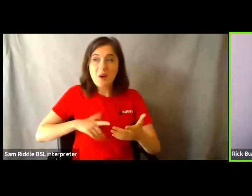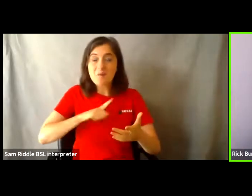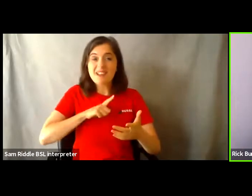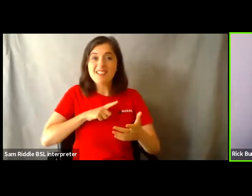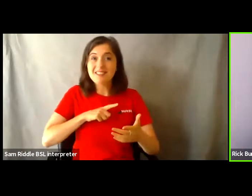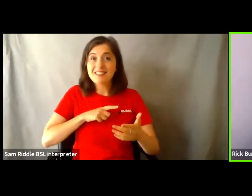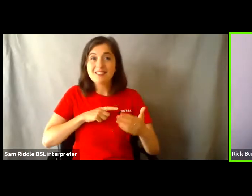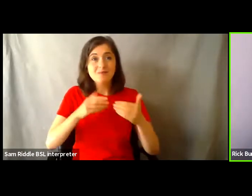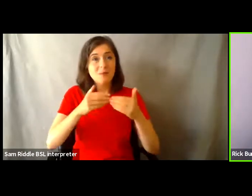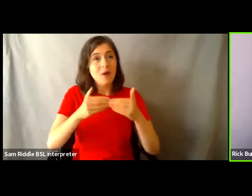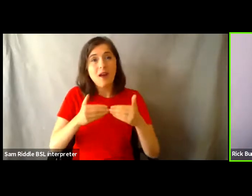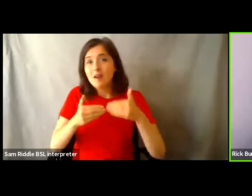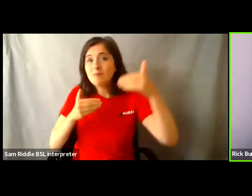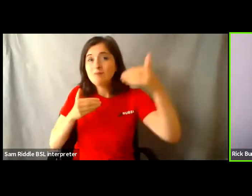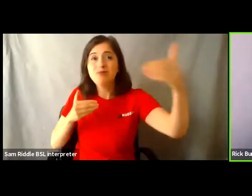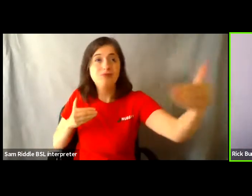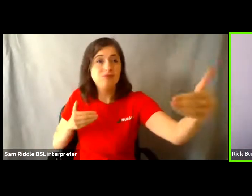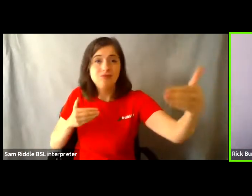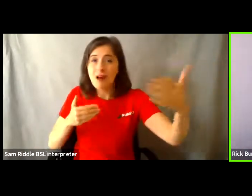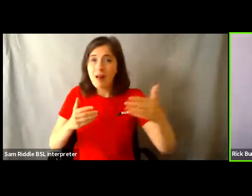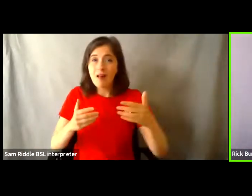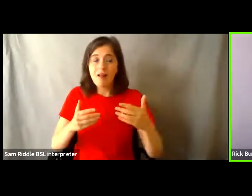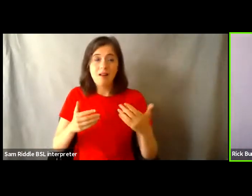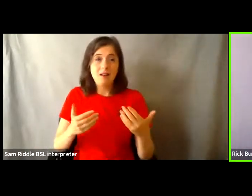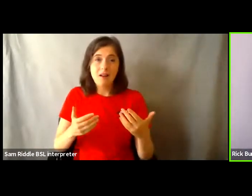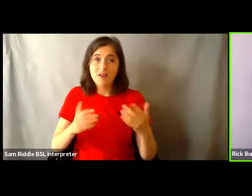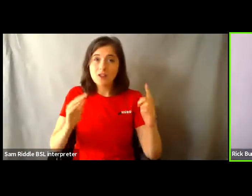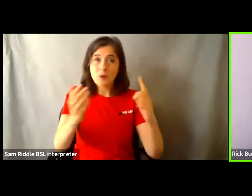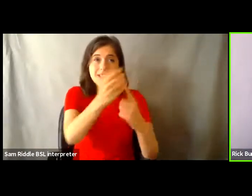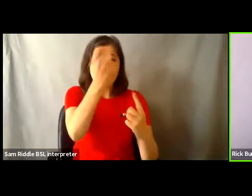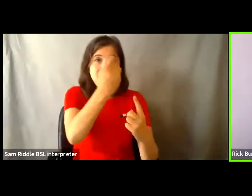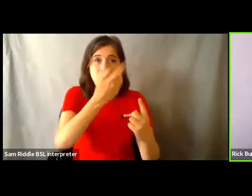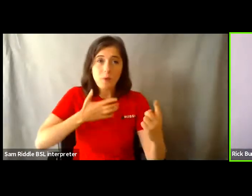go. And thank you very much.